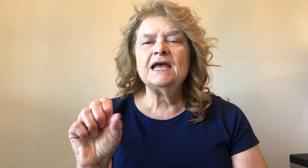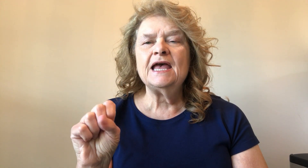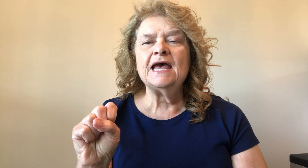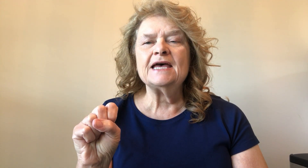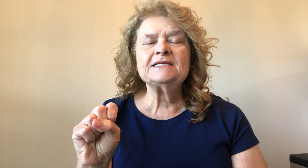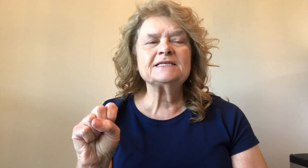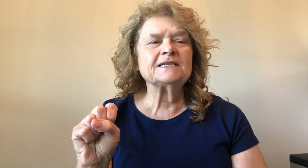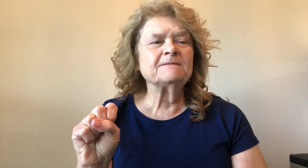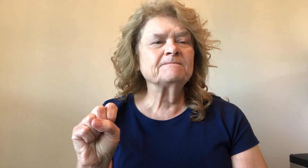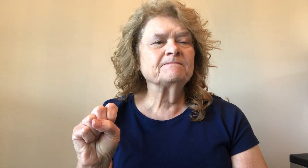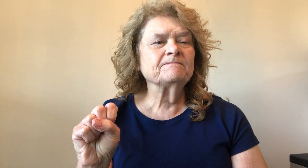W-A-S.